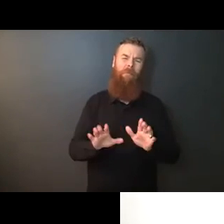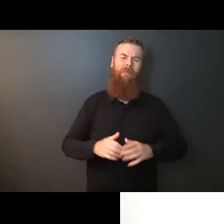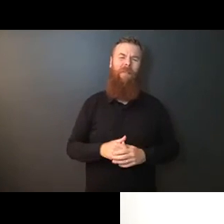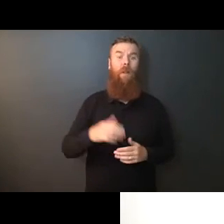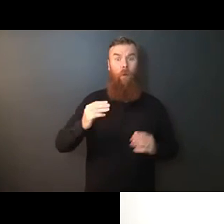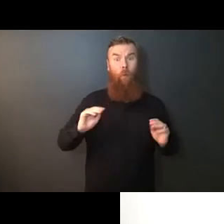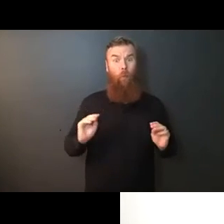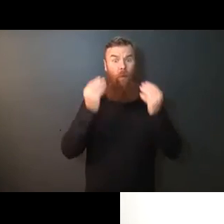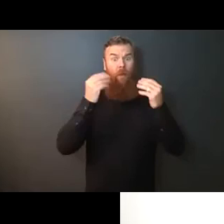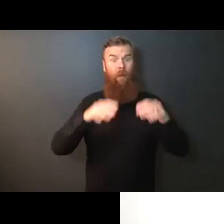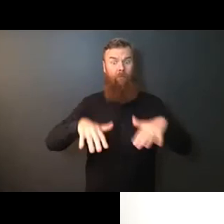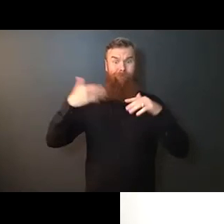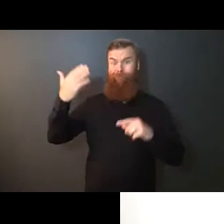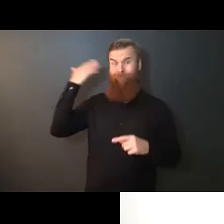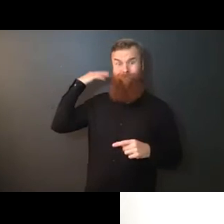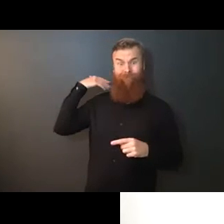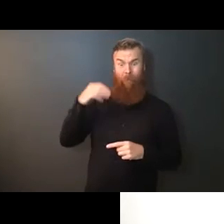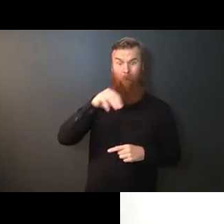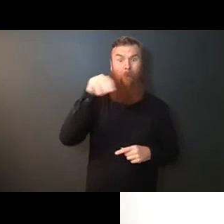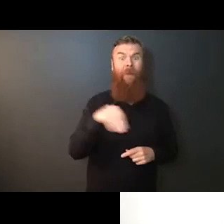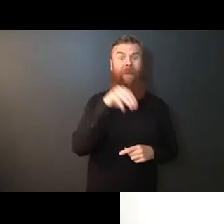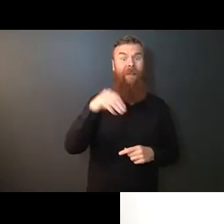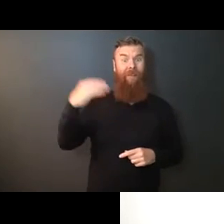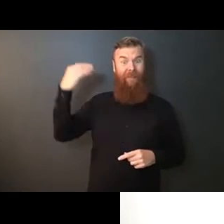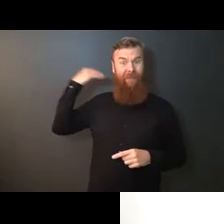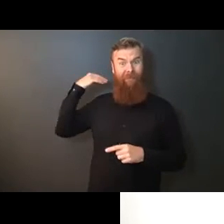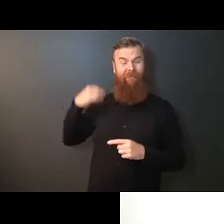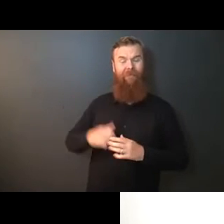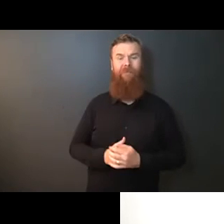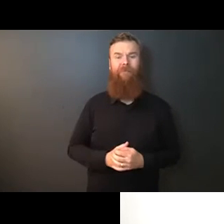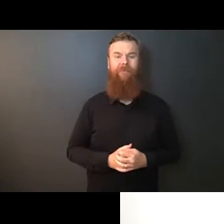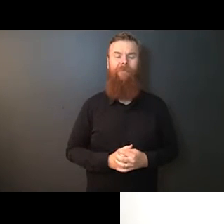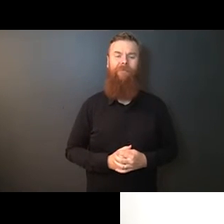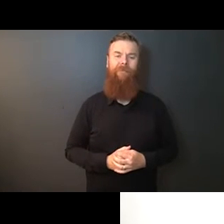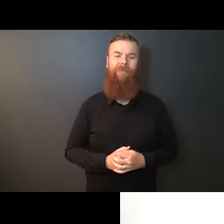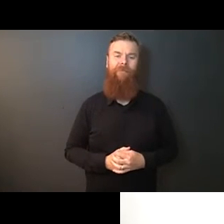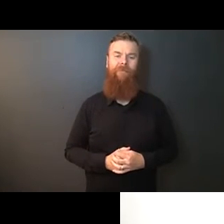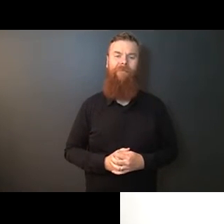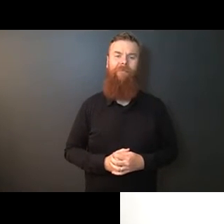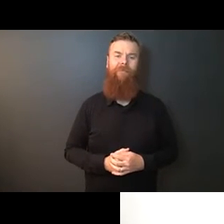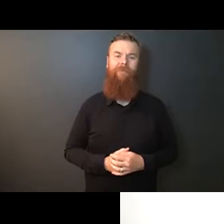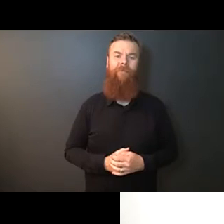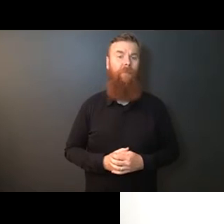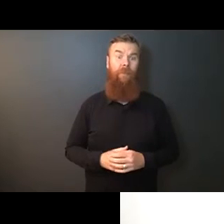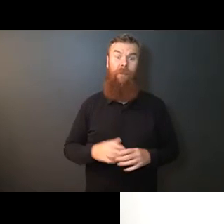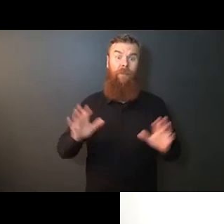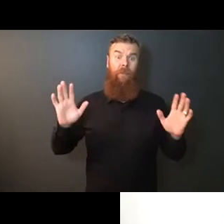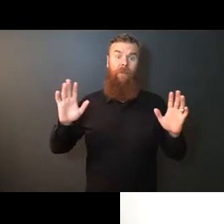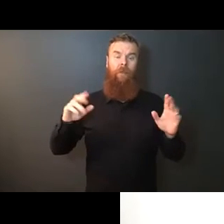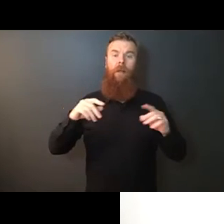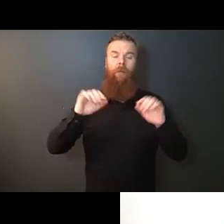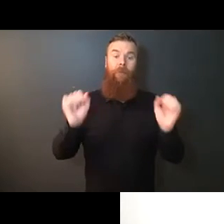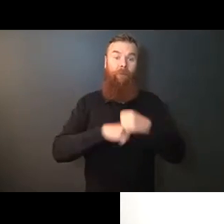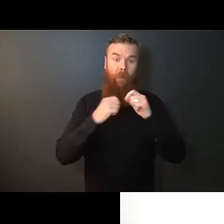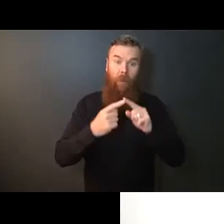point where, first of all, we cannot go back to the past. And second, that much more